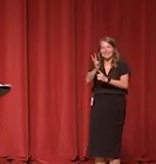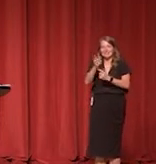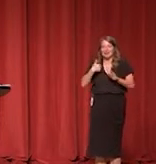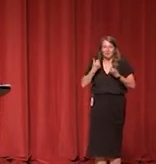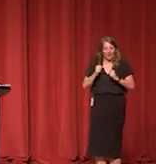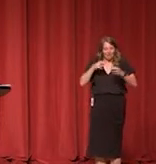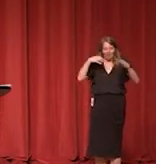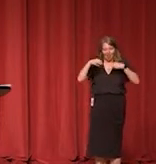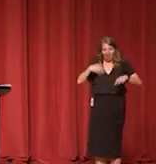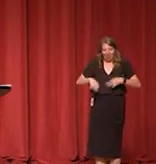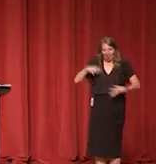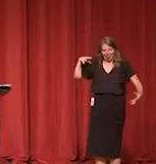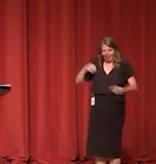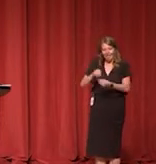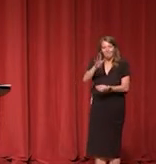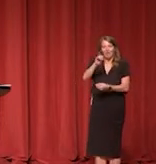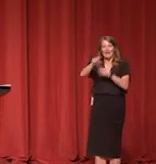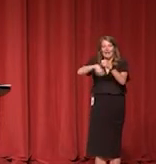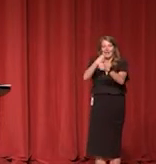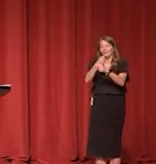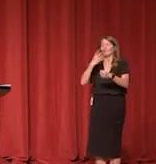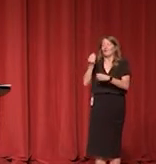for you 14 years of research. How about that?